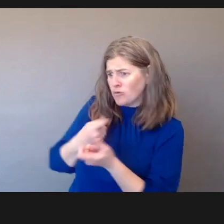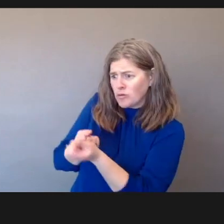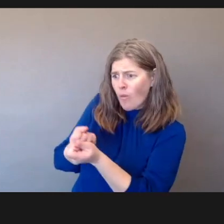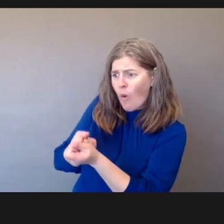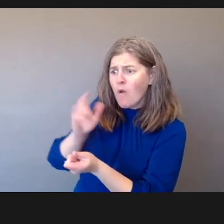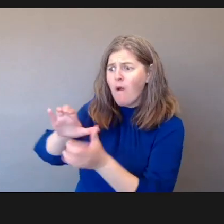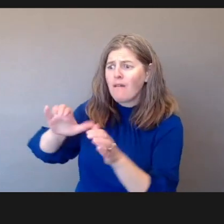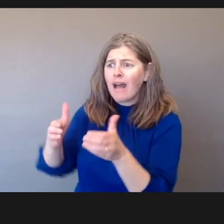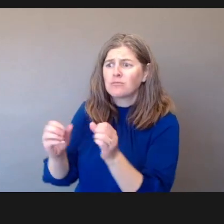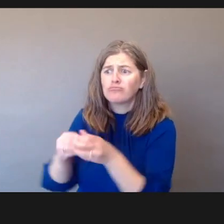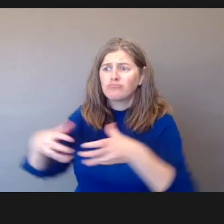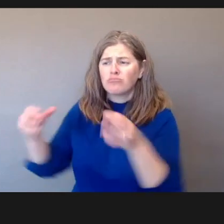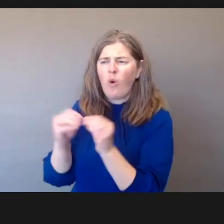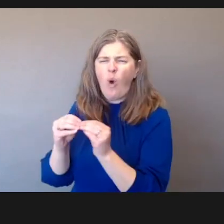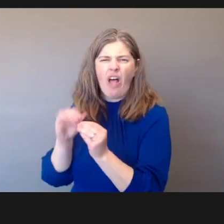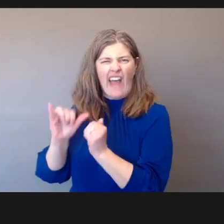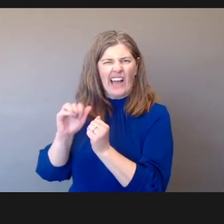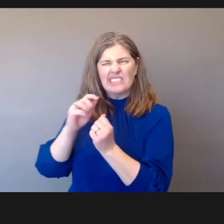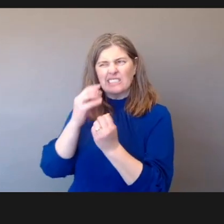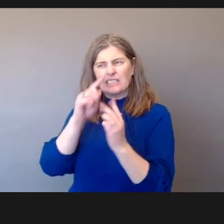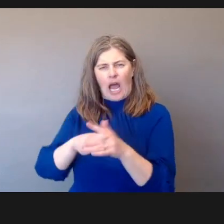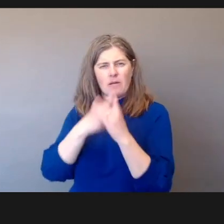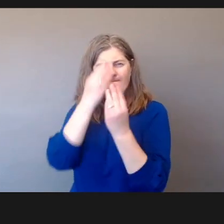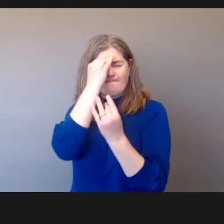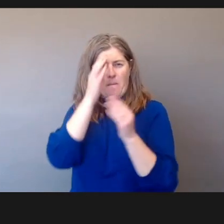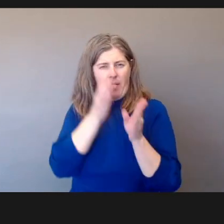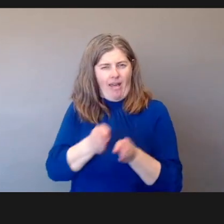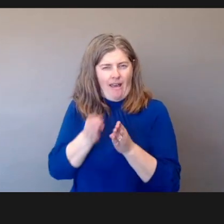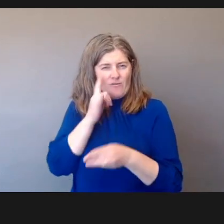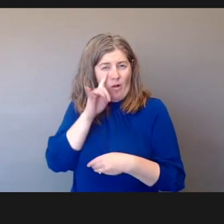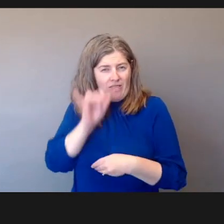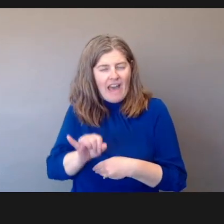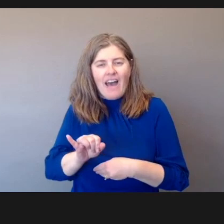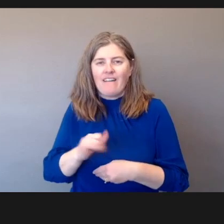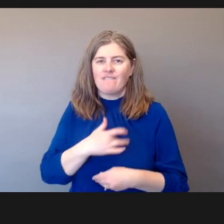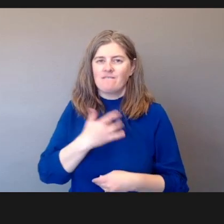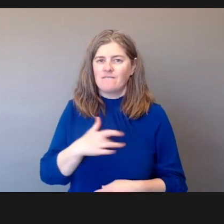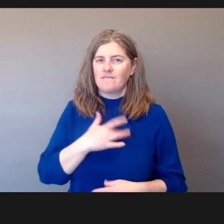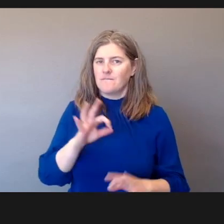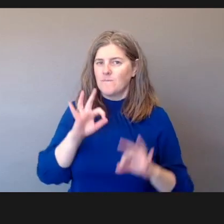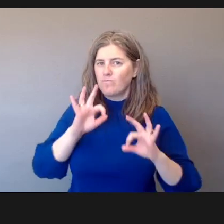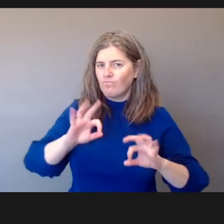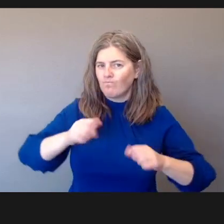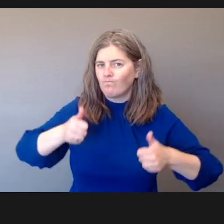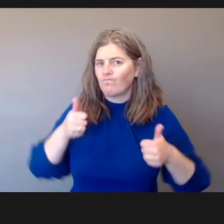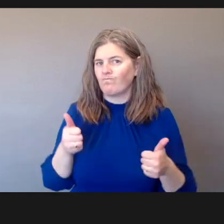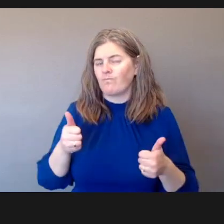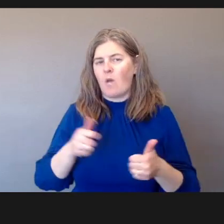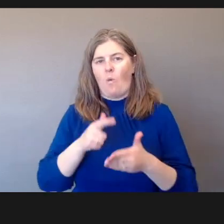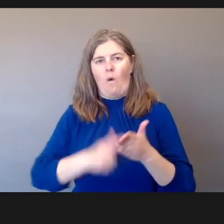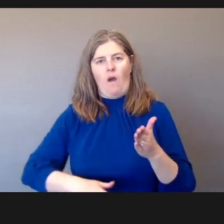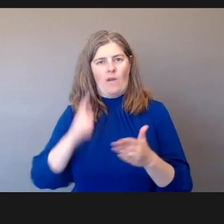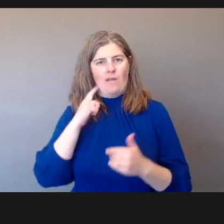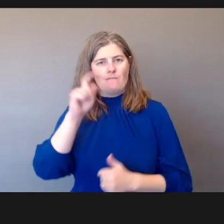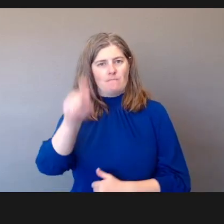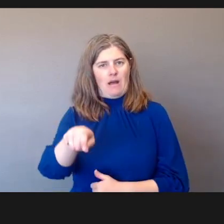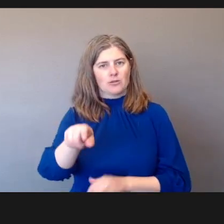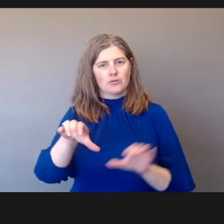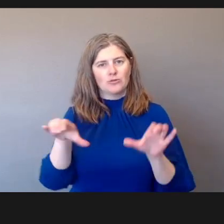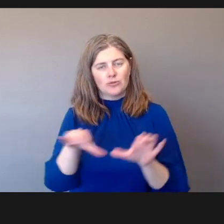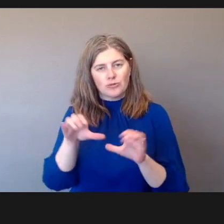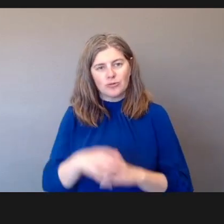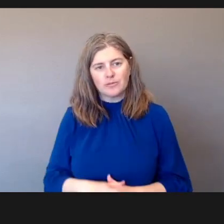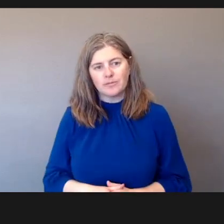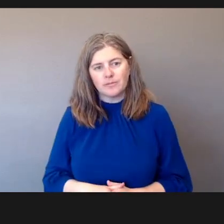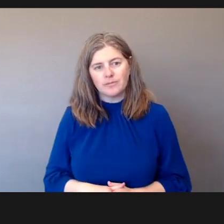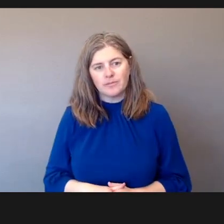that? Questions like that and plans like that, I think would be what we're absolutely going to have to do to